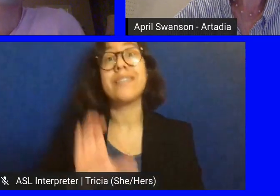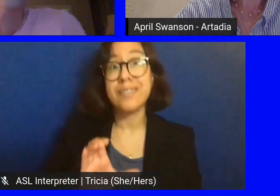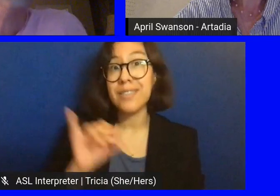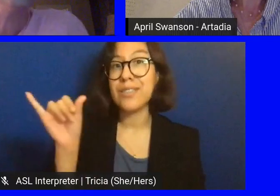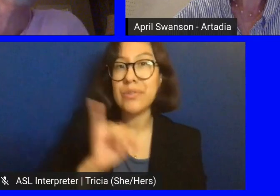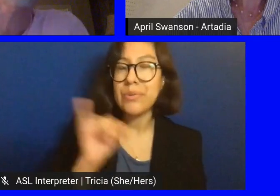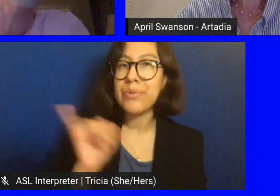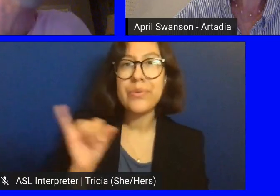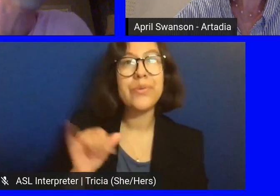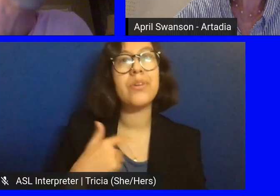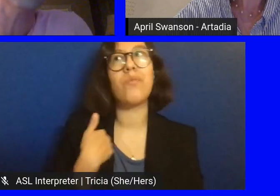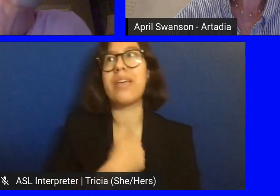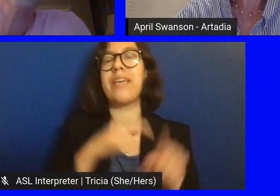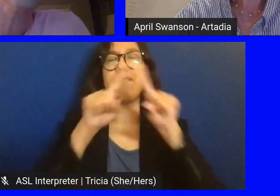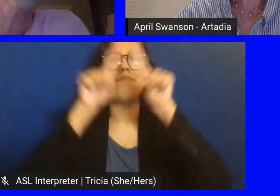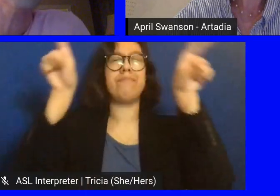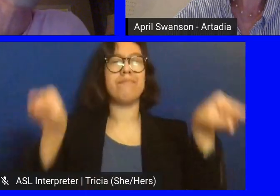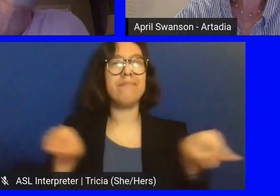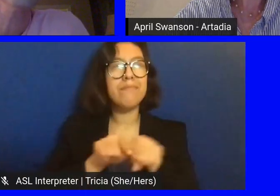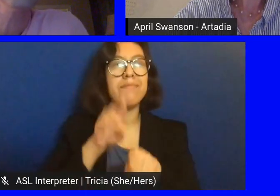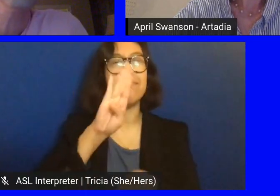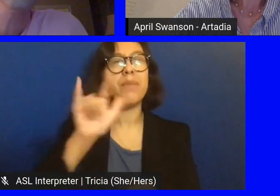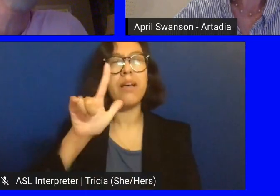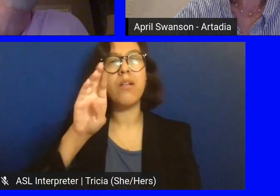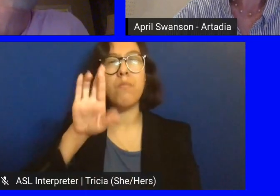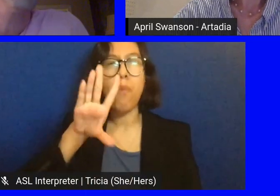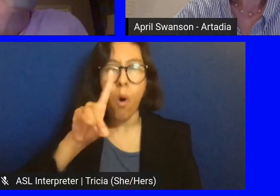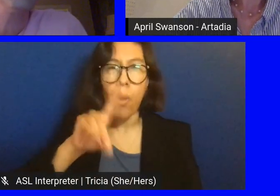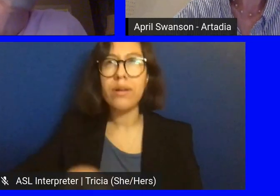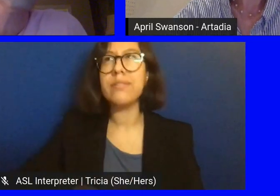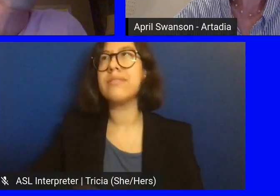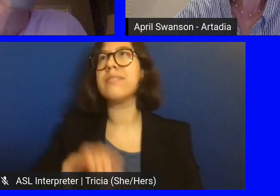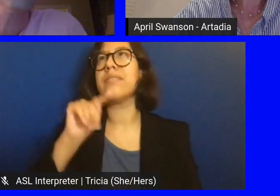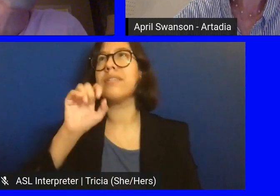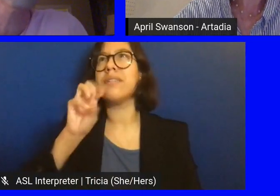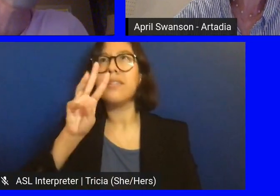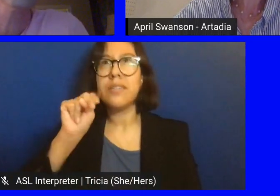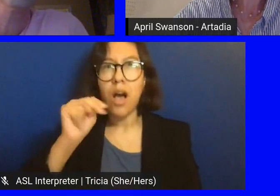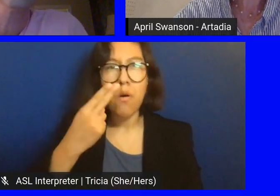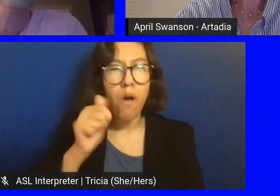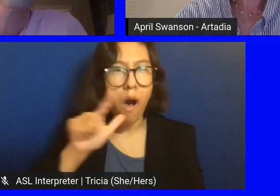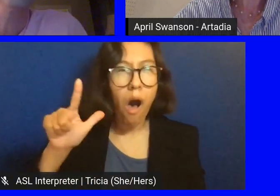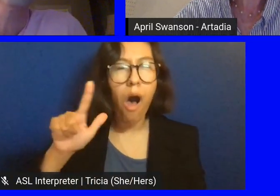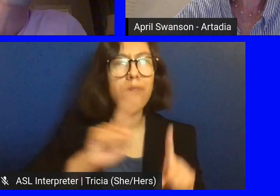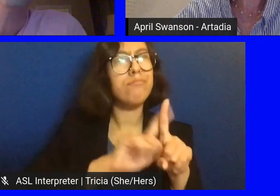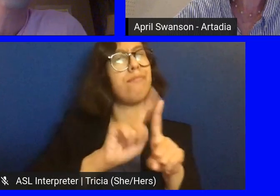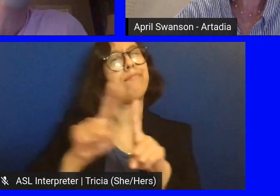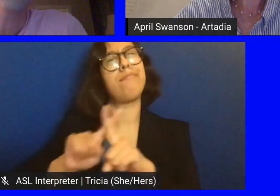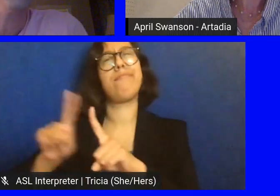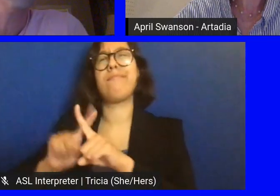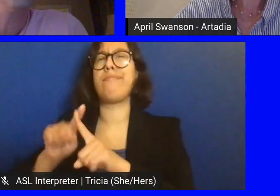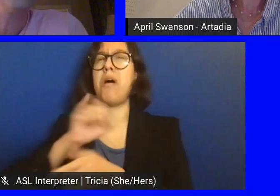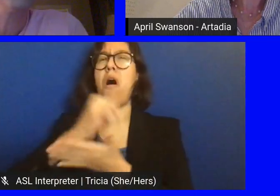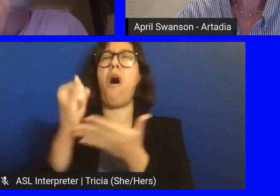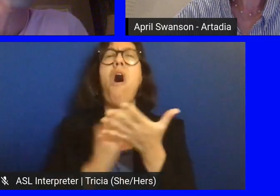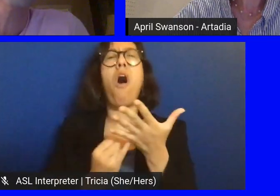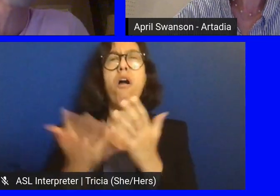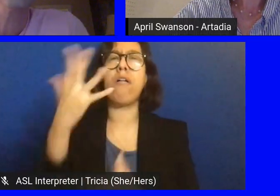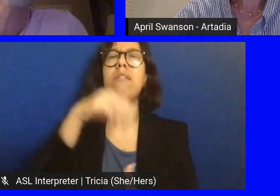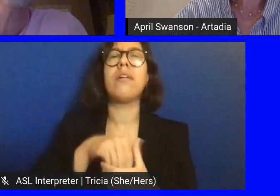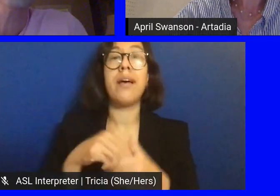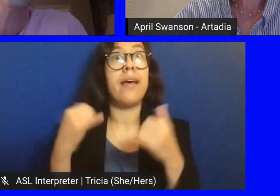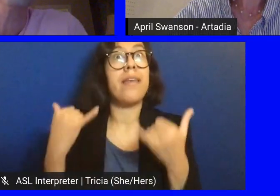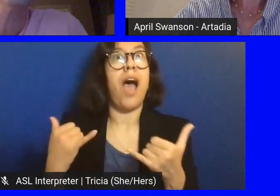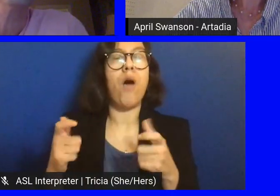We've done billboards, town hall meetings, exhibitions, and other artistic interventions. And now we're gearing up for our